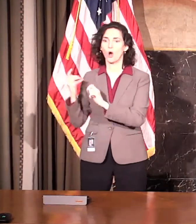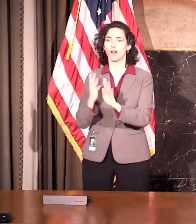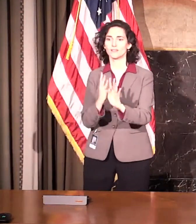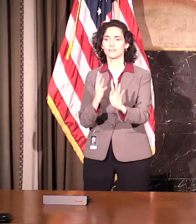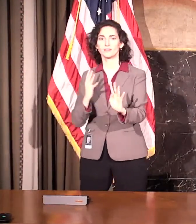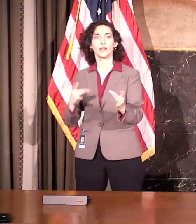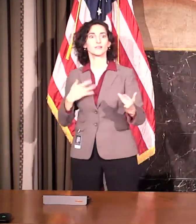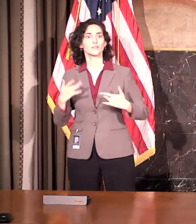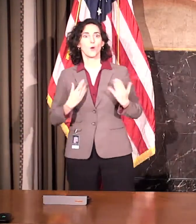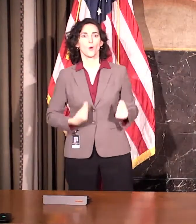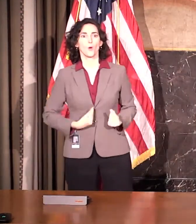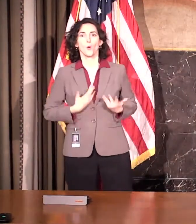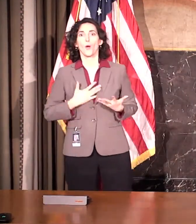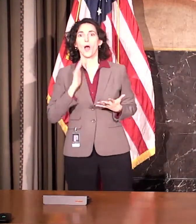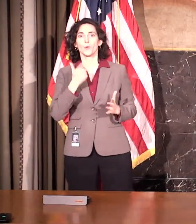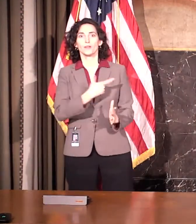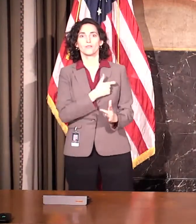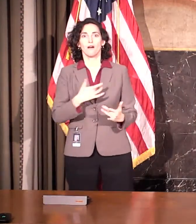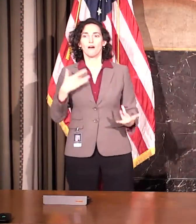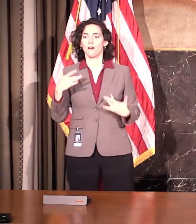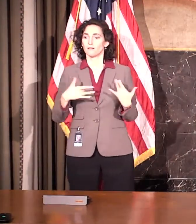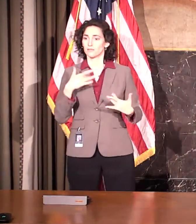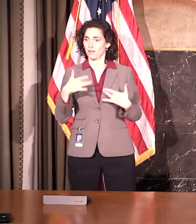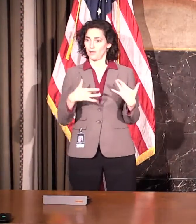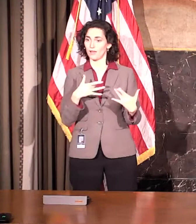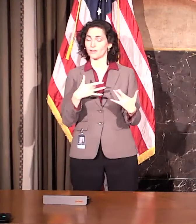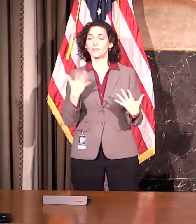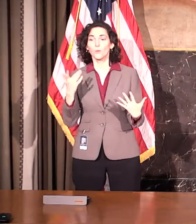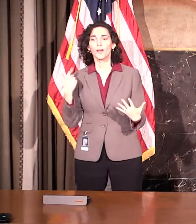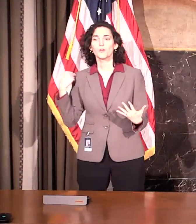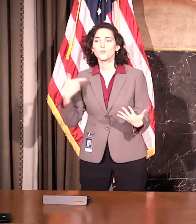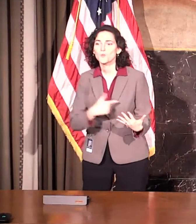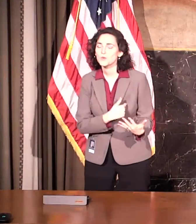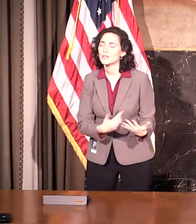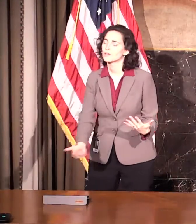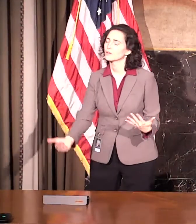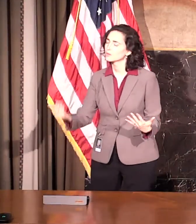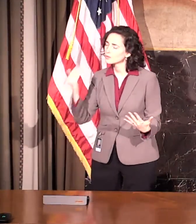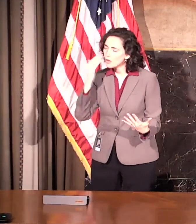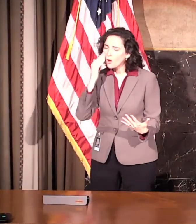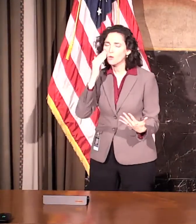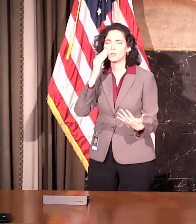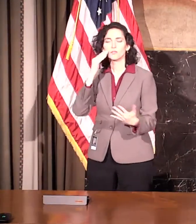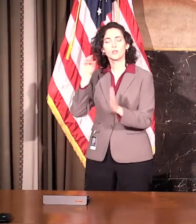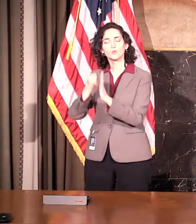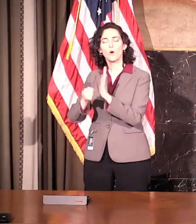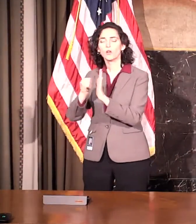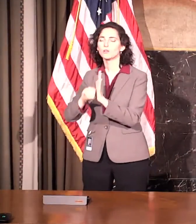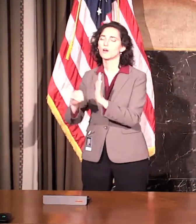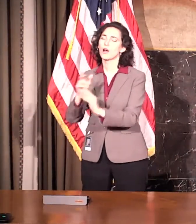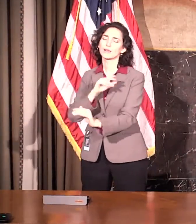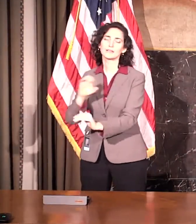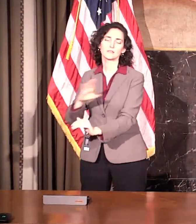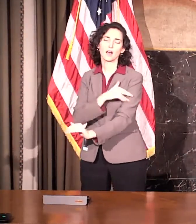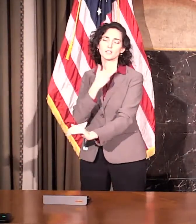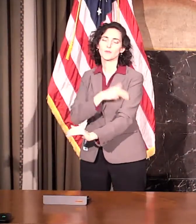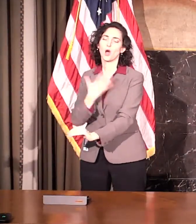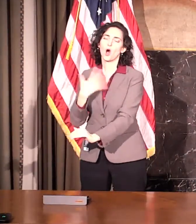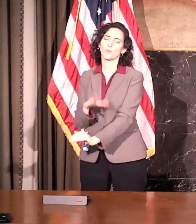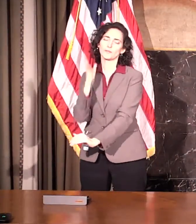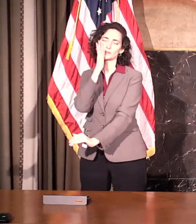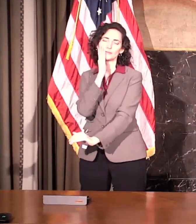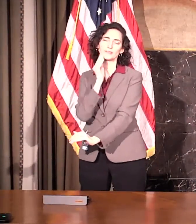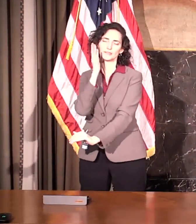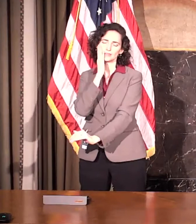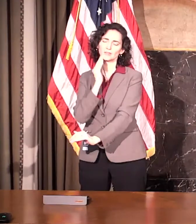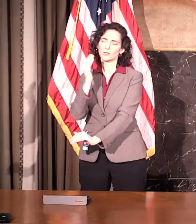to receive this vaccine because we know all too well at New Orleans East Hospital what it's like to not